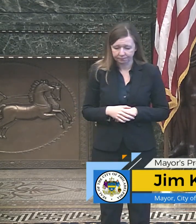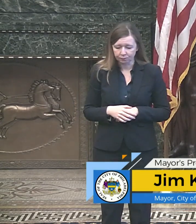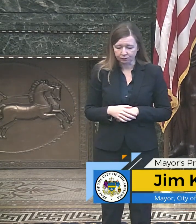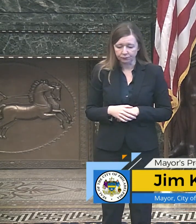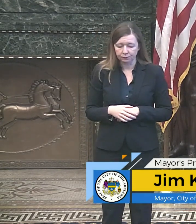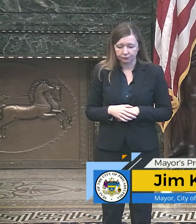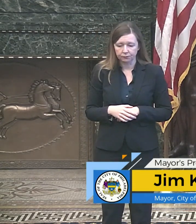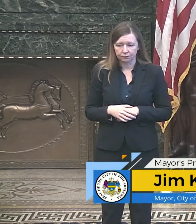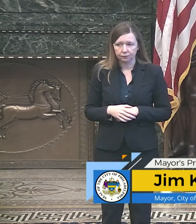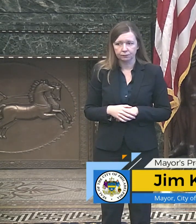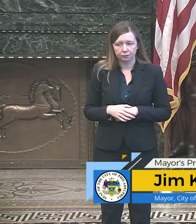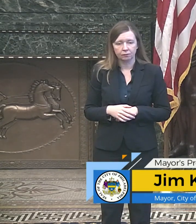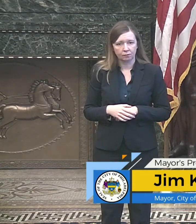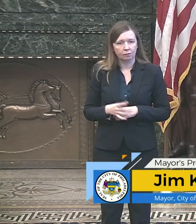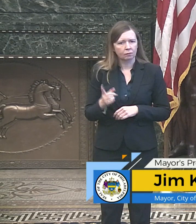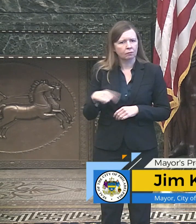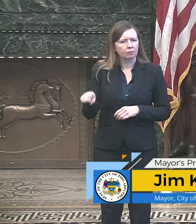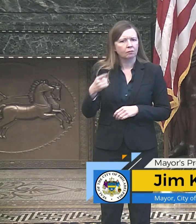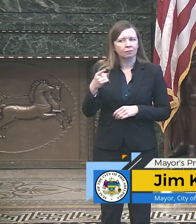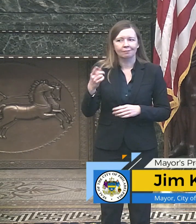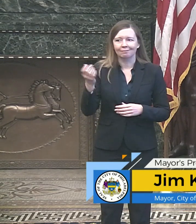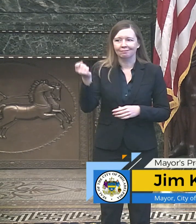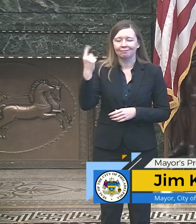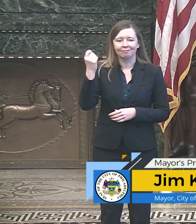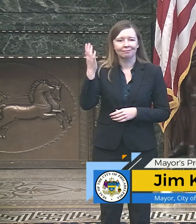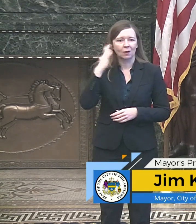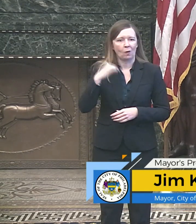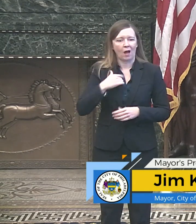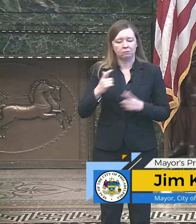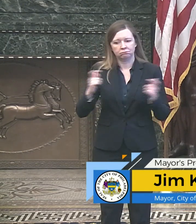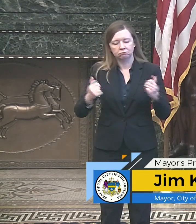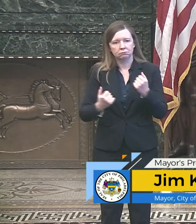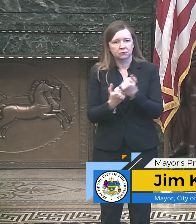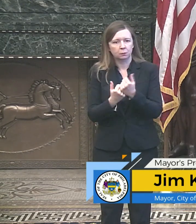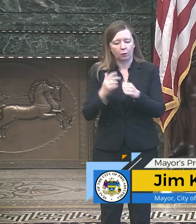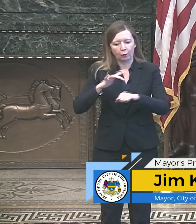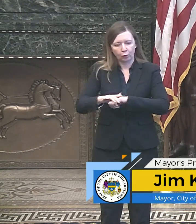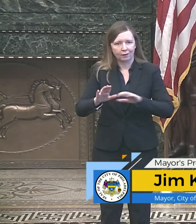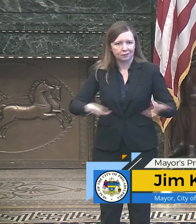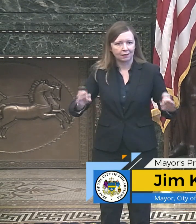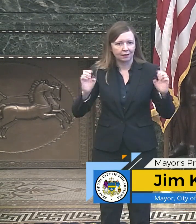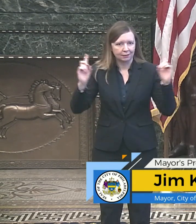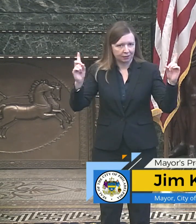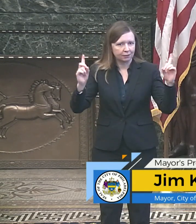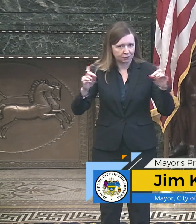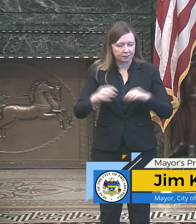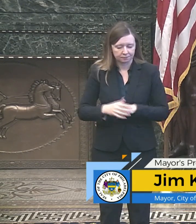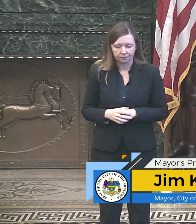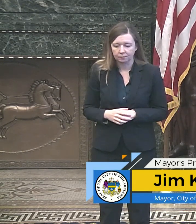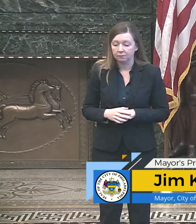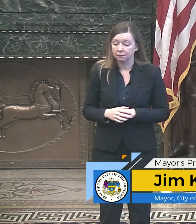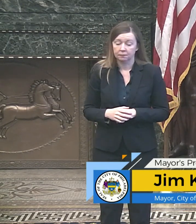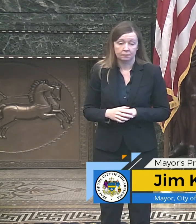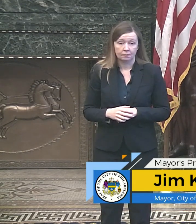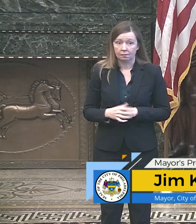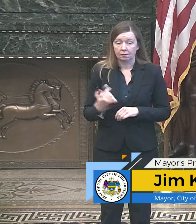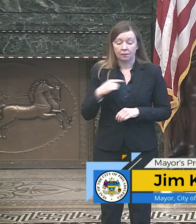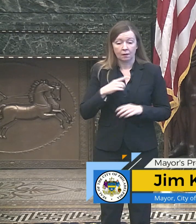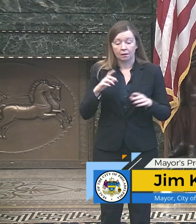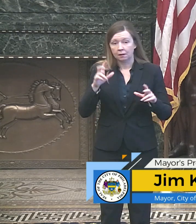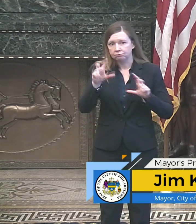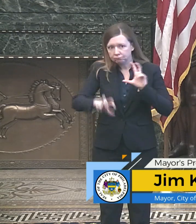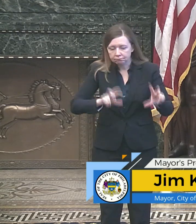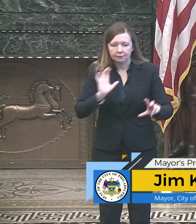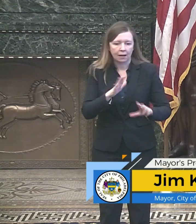won't come as a surprise to anyone to learn that I'm a big supporter of early childhood education. It's one of the best investments we can make in